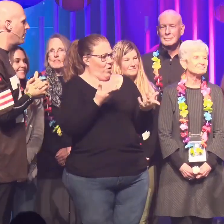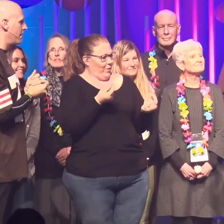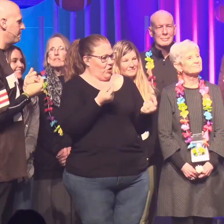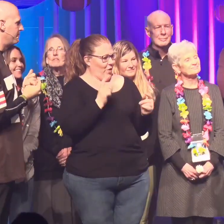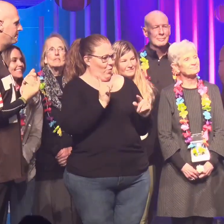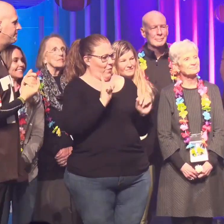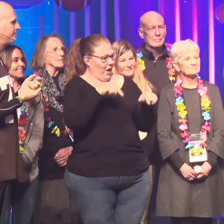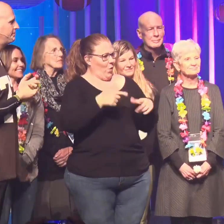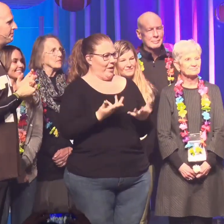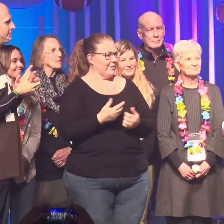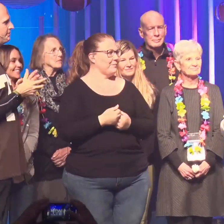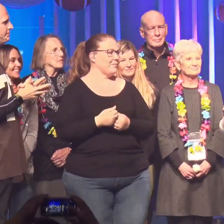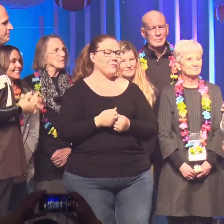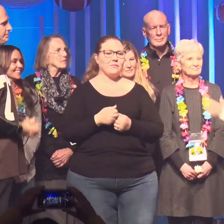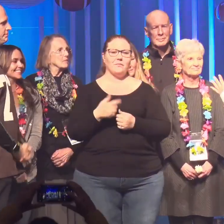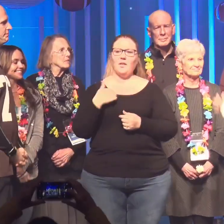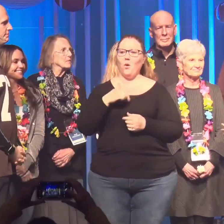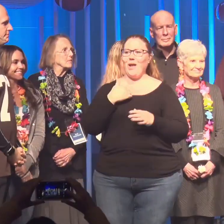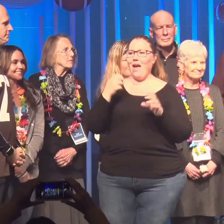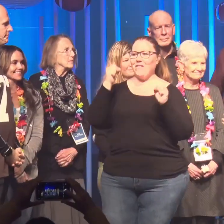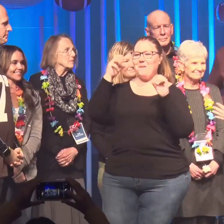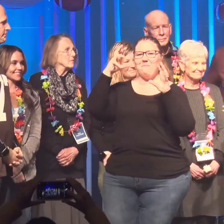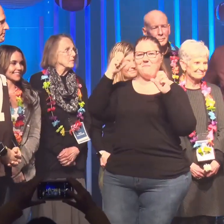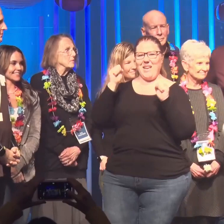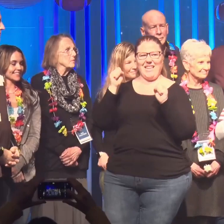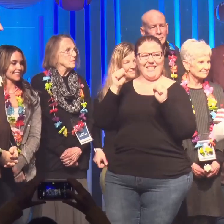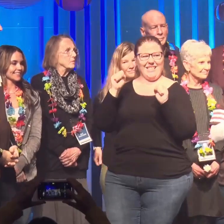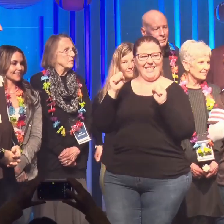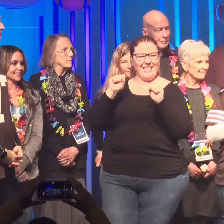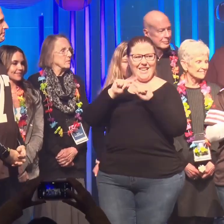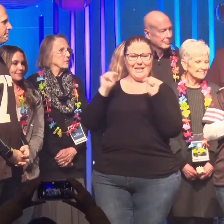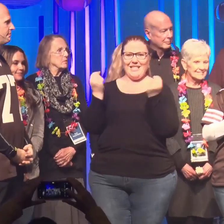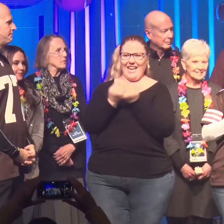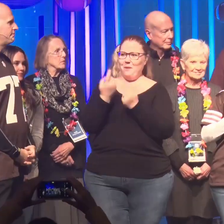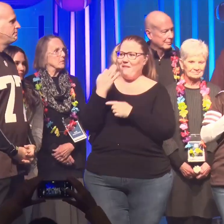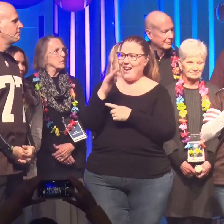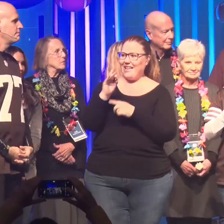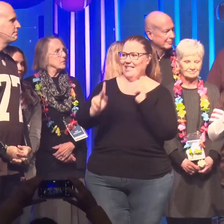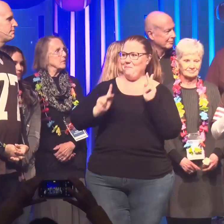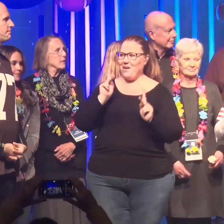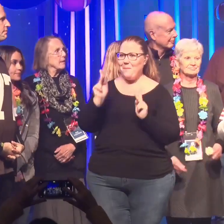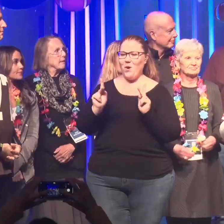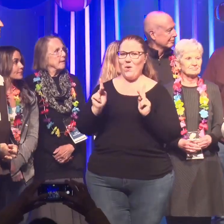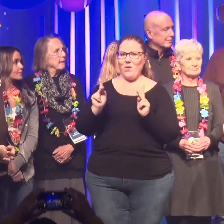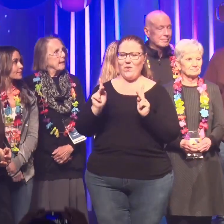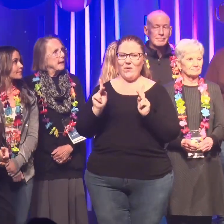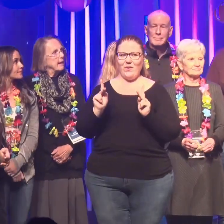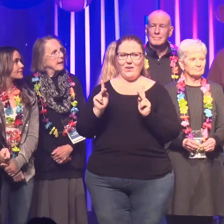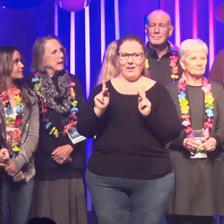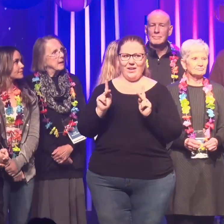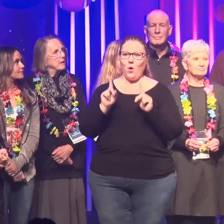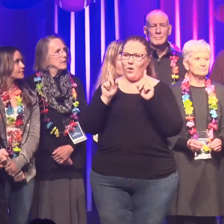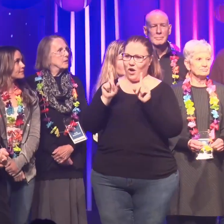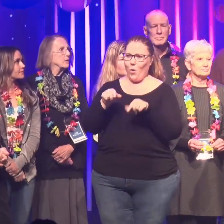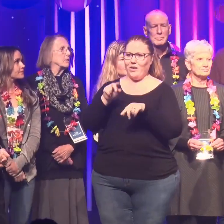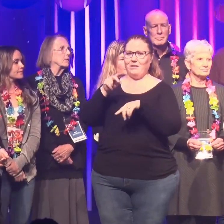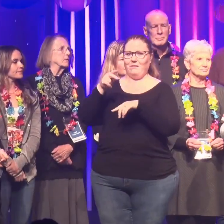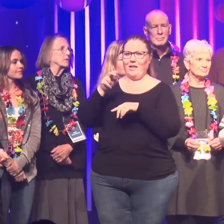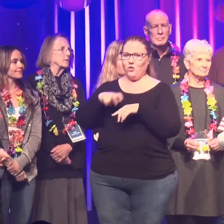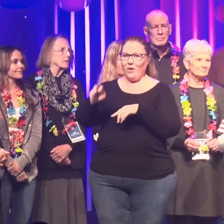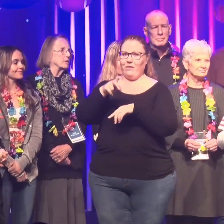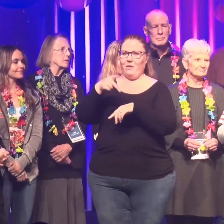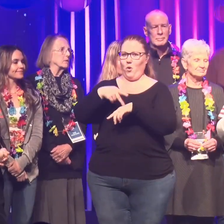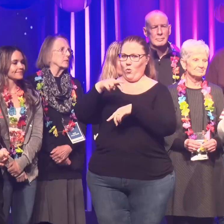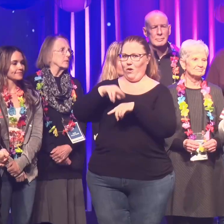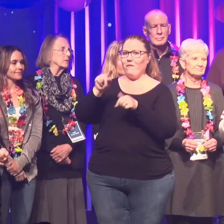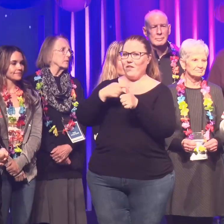where we're going. Yes, so we have an amazing, incredible team of 19 people who were going to Puerto Rico for the very